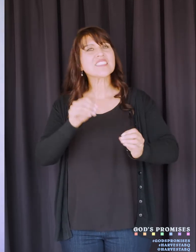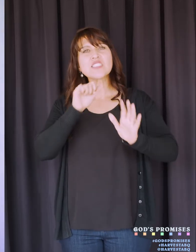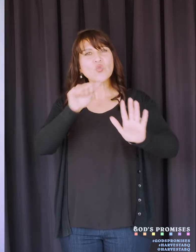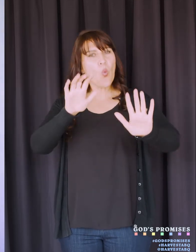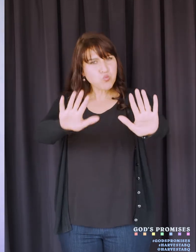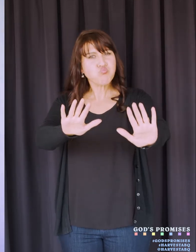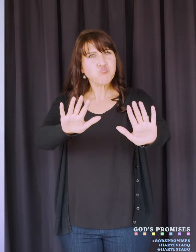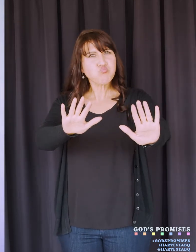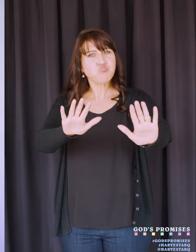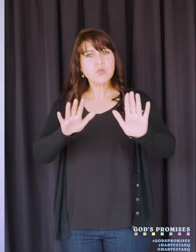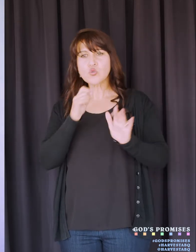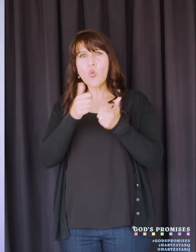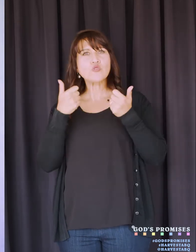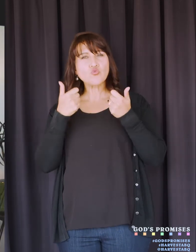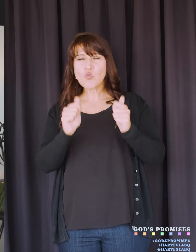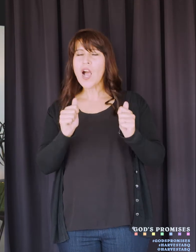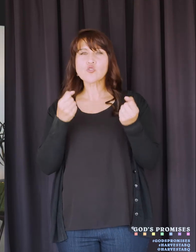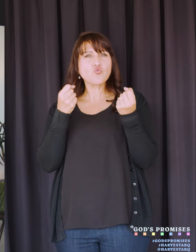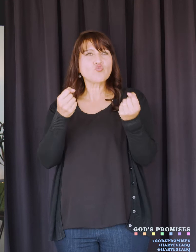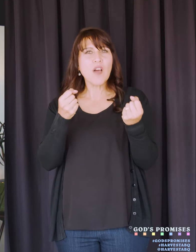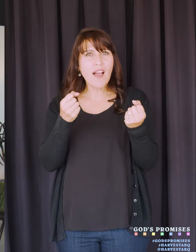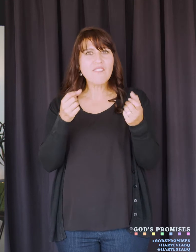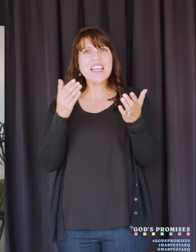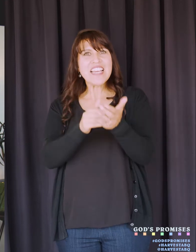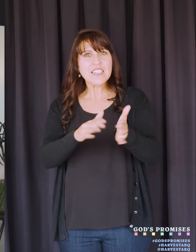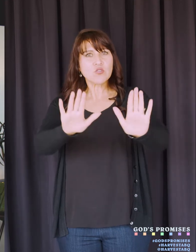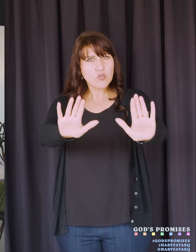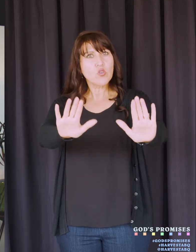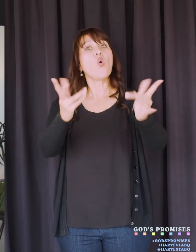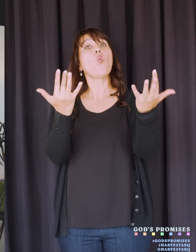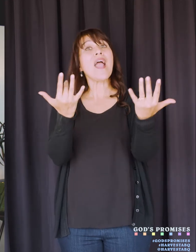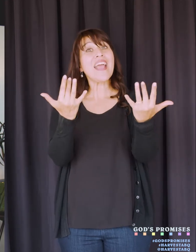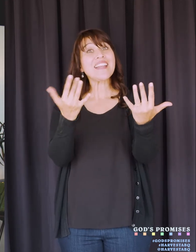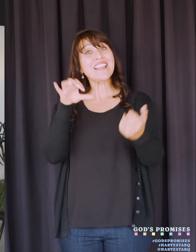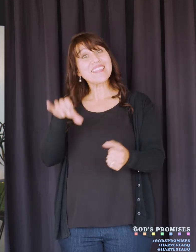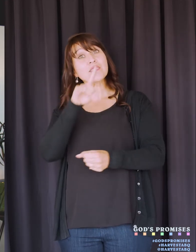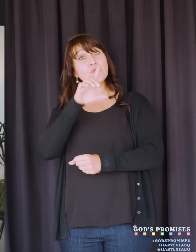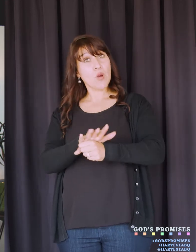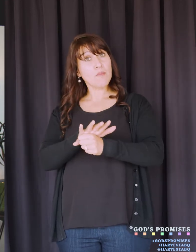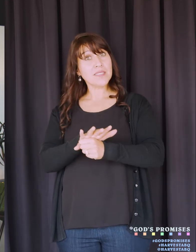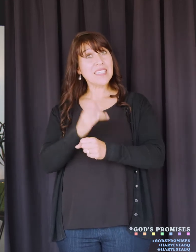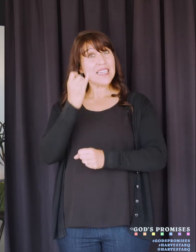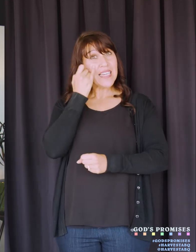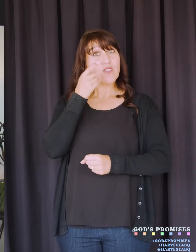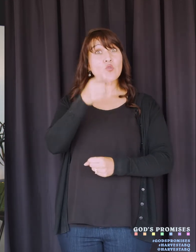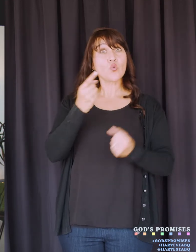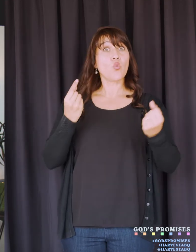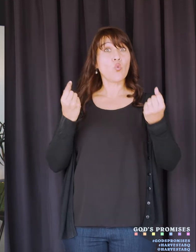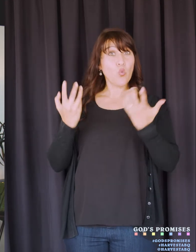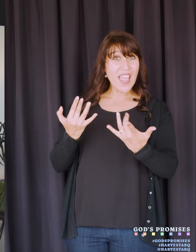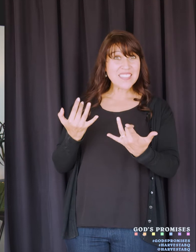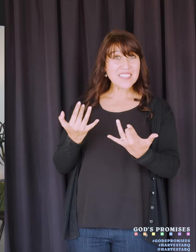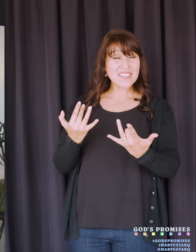your hands back on the steering wheel. Just wait. Because that's the promise. If you will wait, God says,